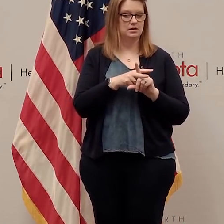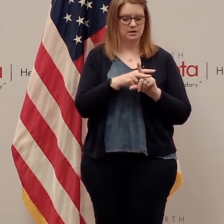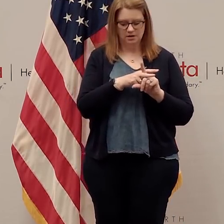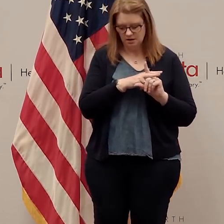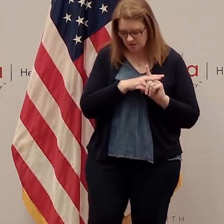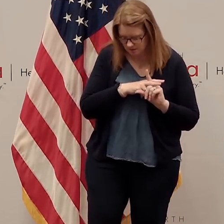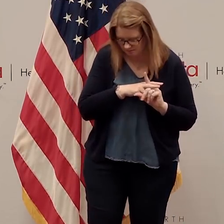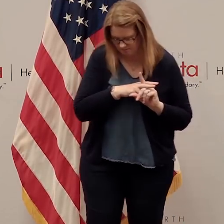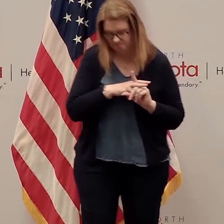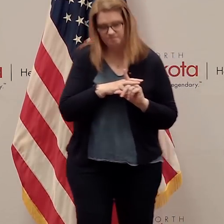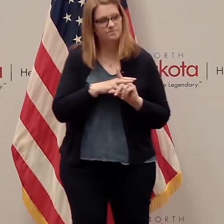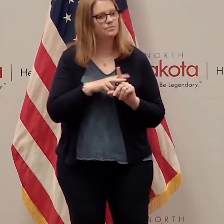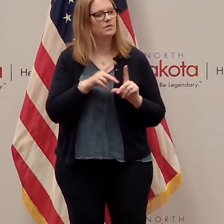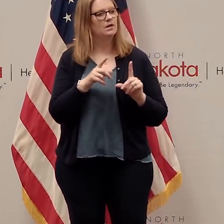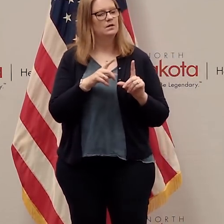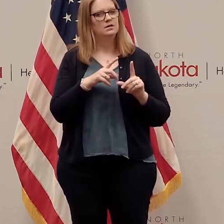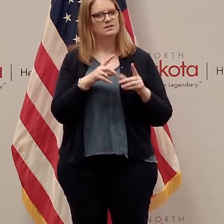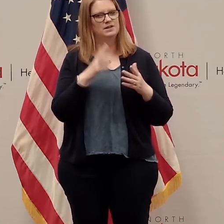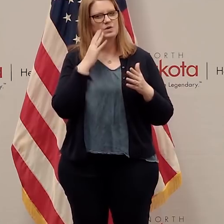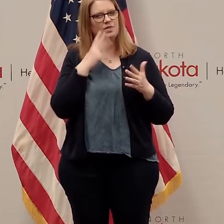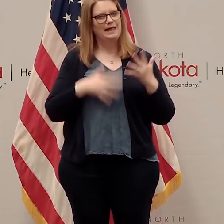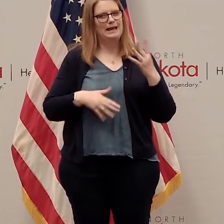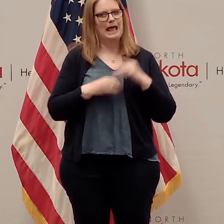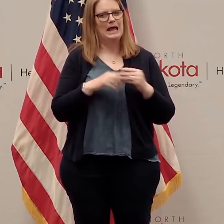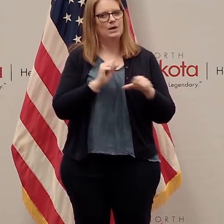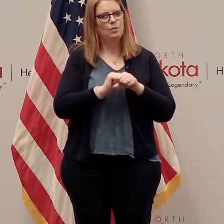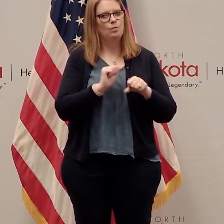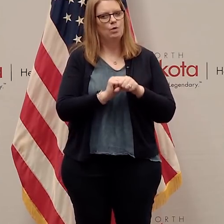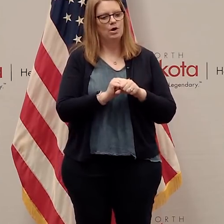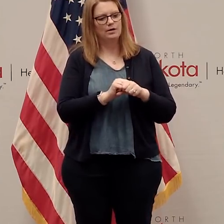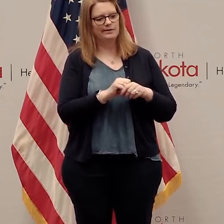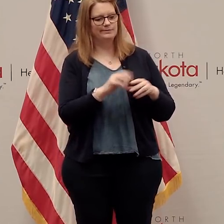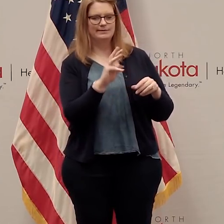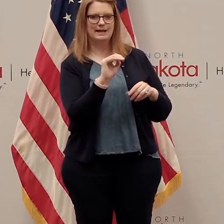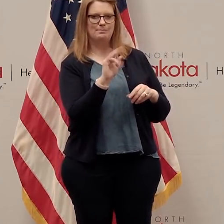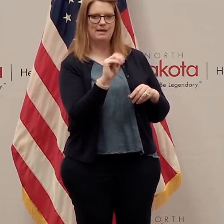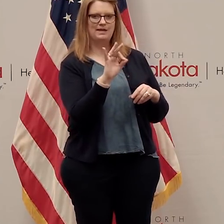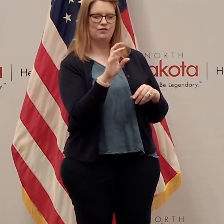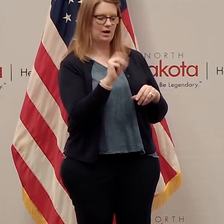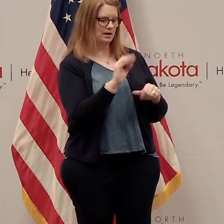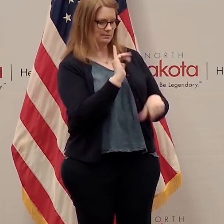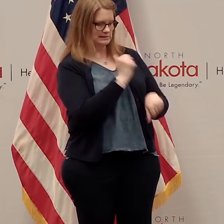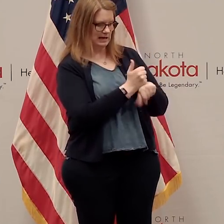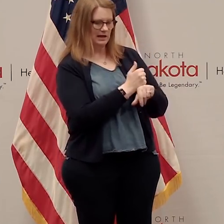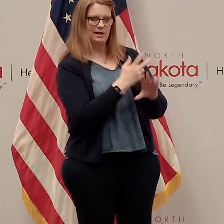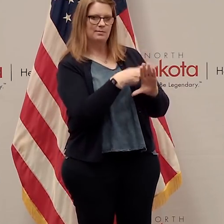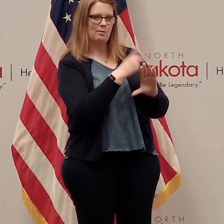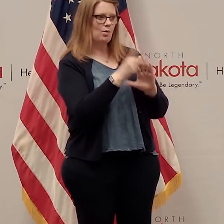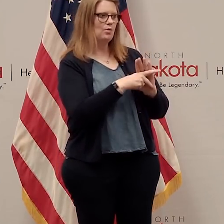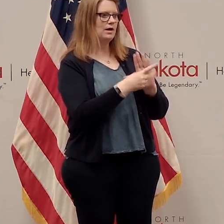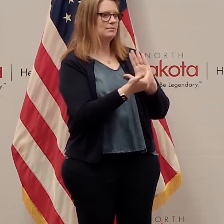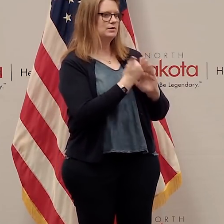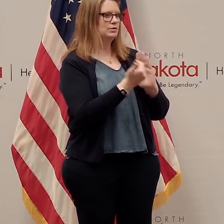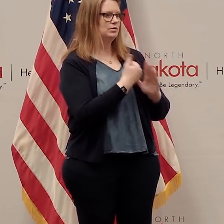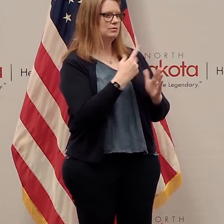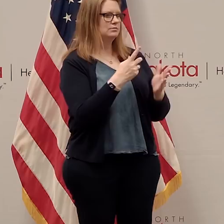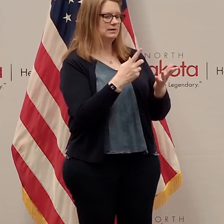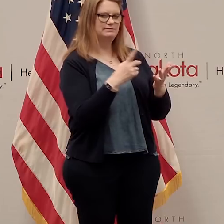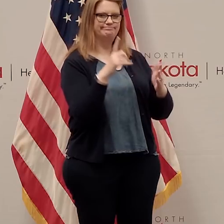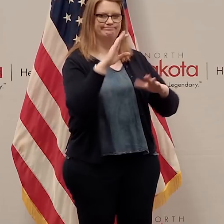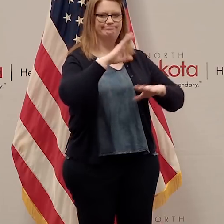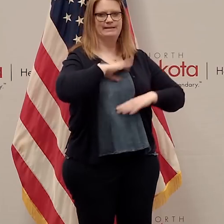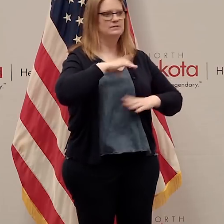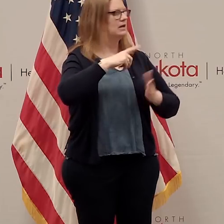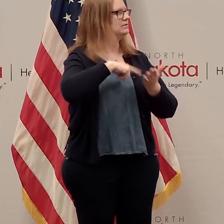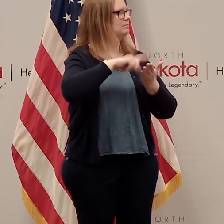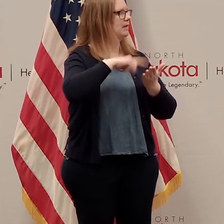all those calculations, that's where we're doing all that extra work in terms of reprogramming the mainframe, was to make sure we took care of all of the payments to make sure that